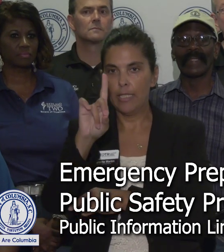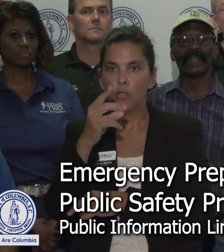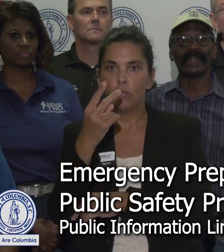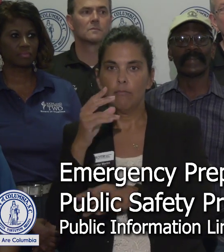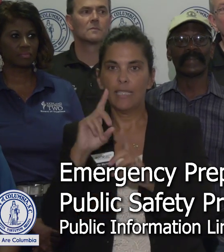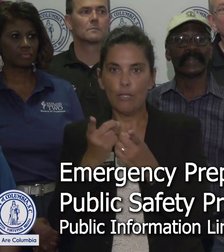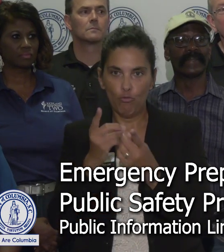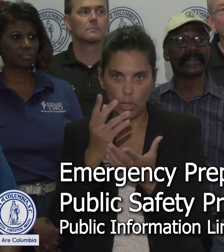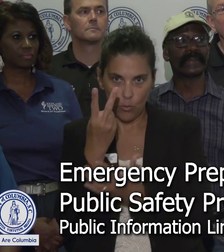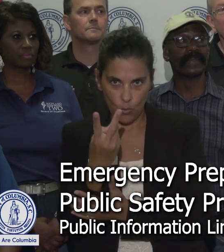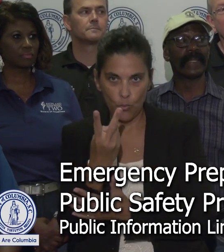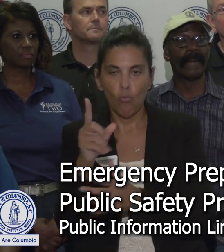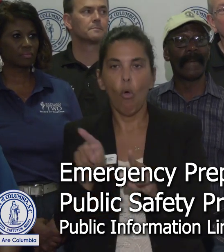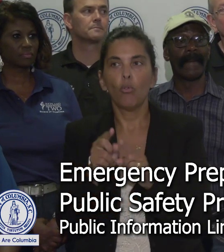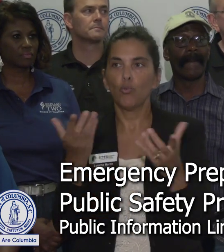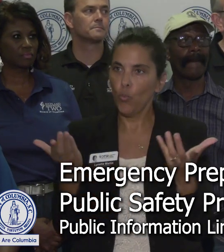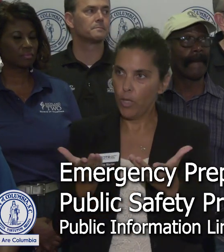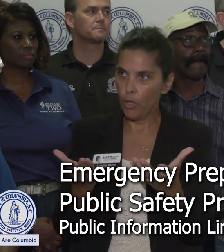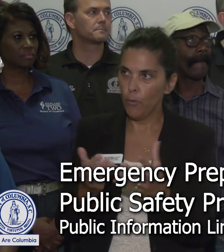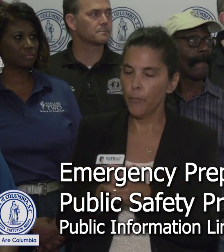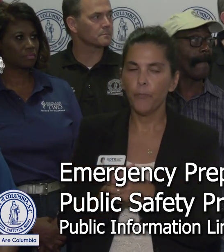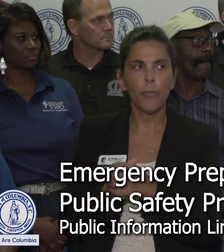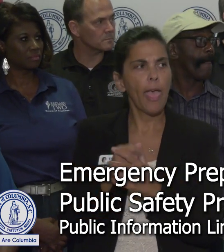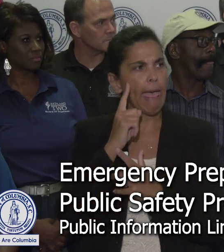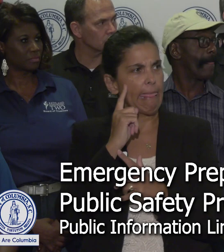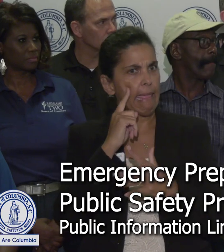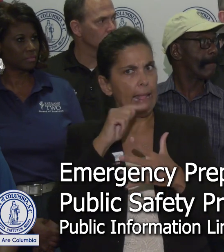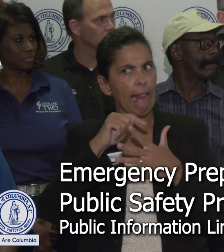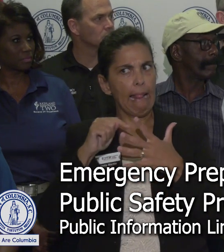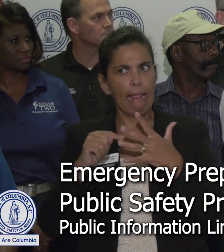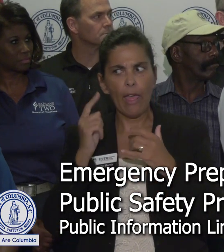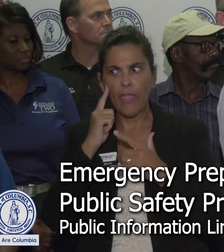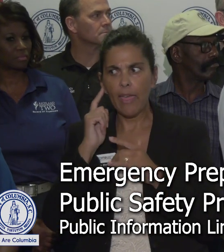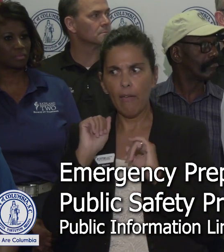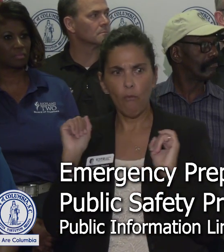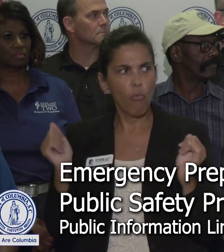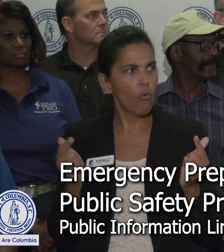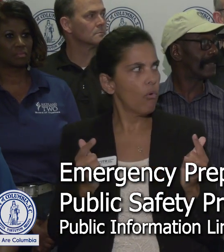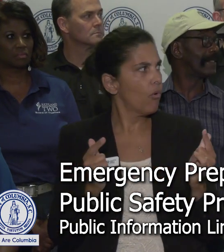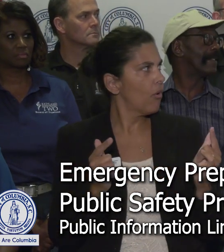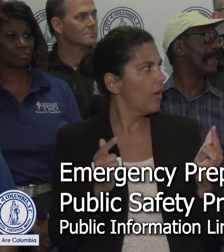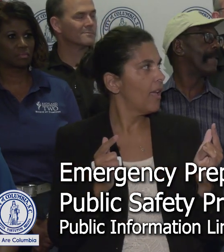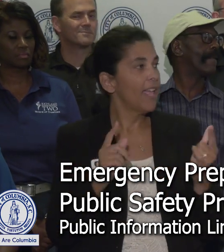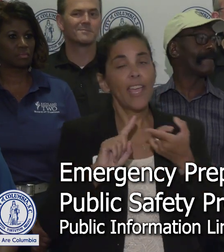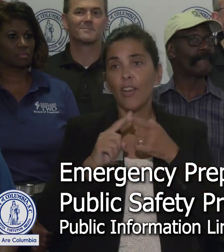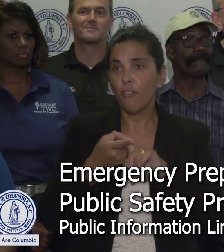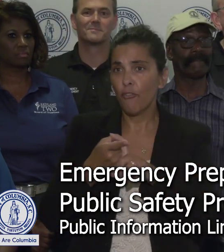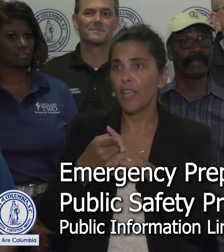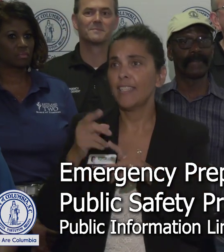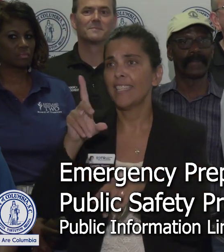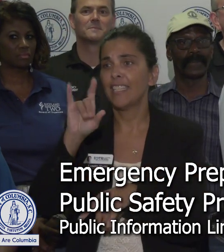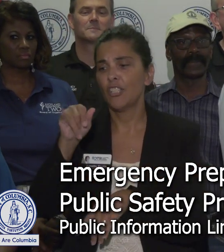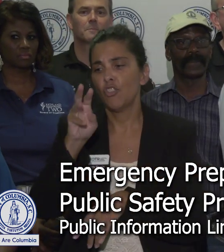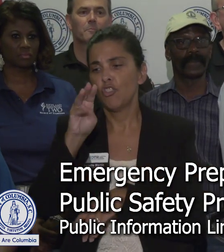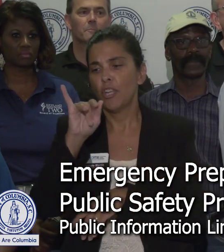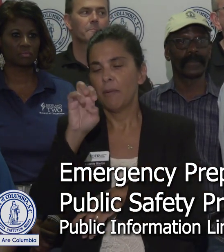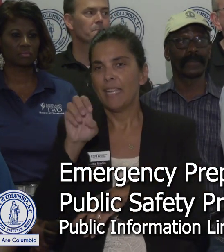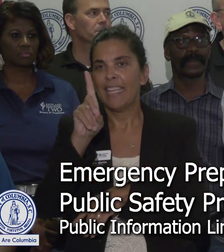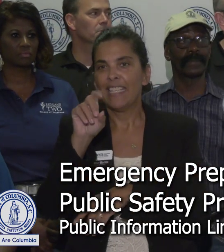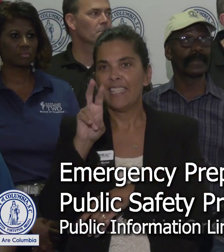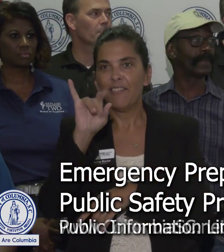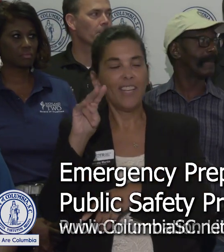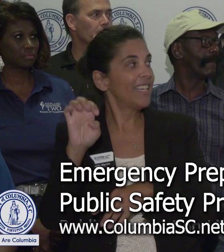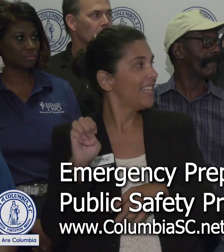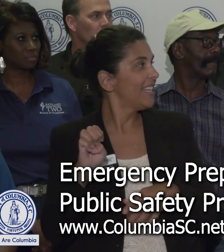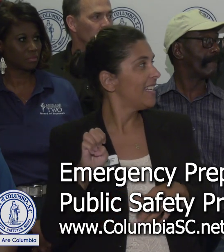us as well. And I think I've gotten just about everyone. Of course, our dear friend Jamie Devine, who I see he's